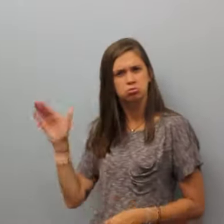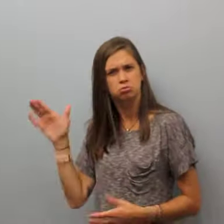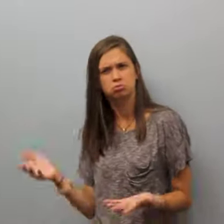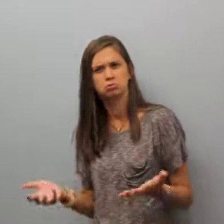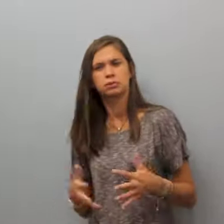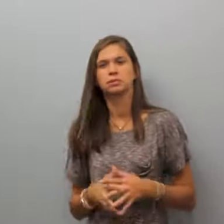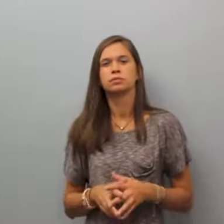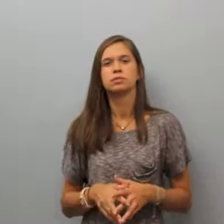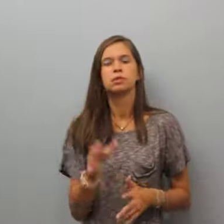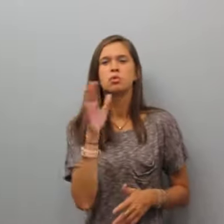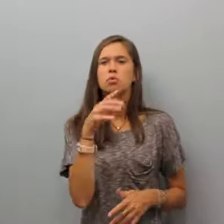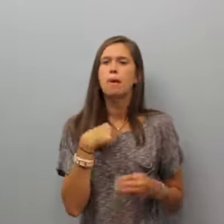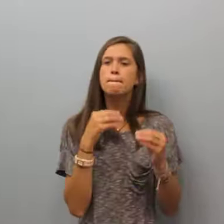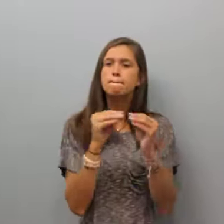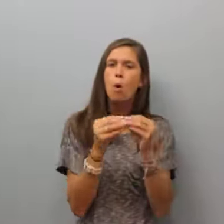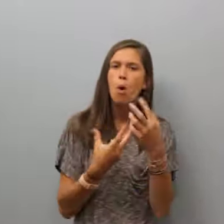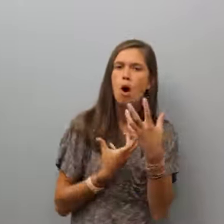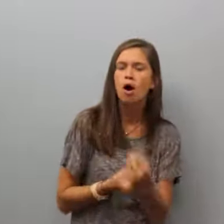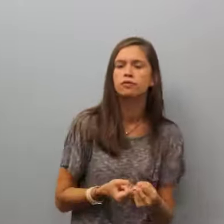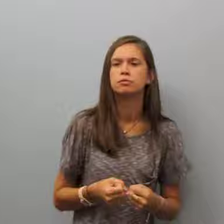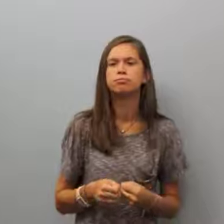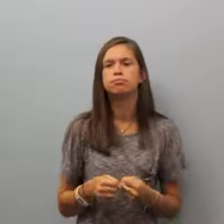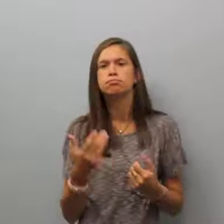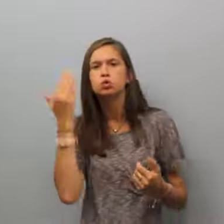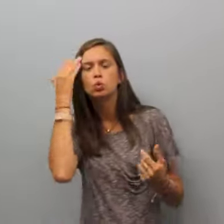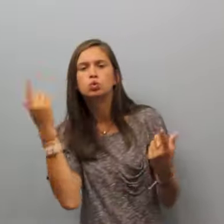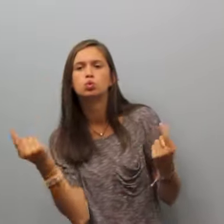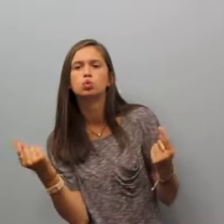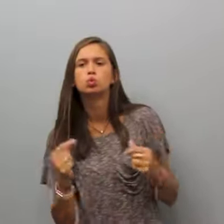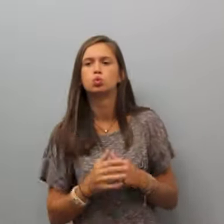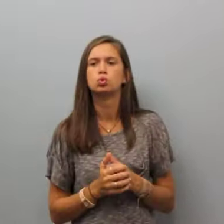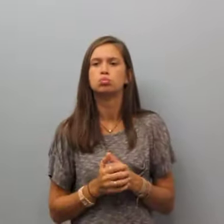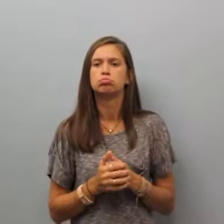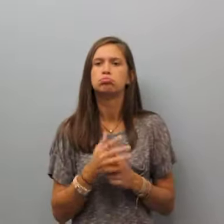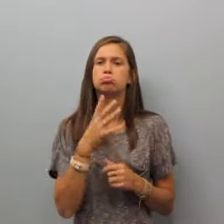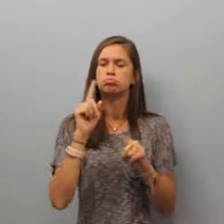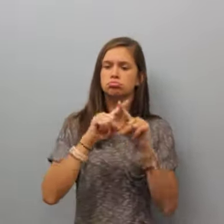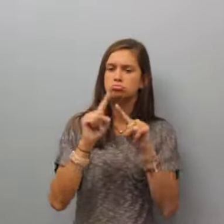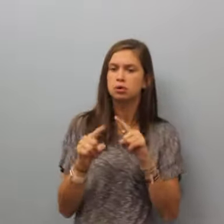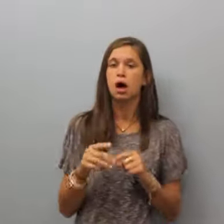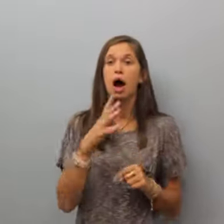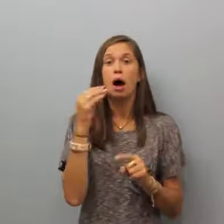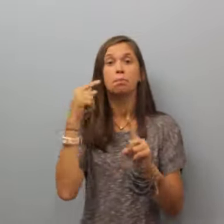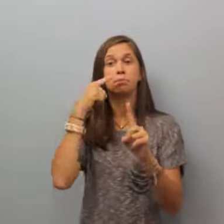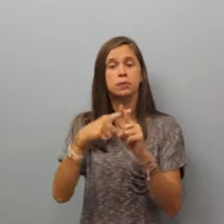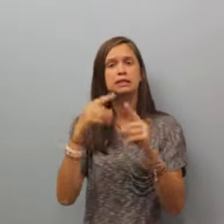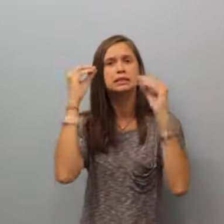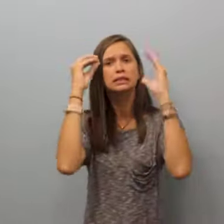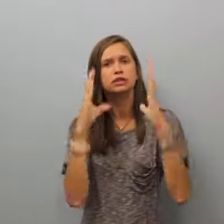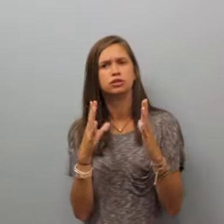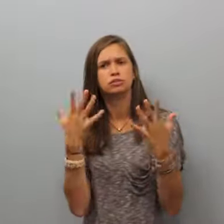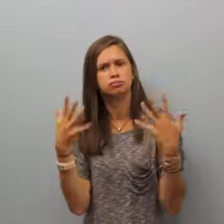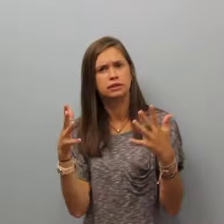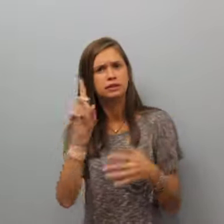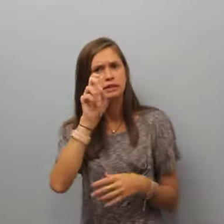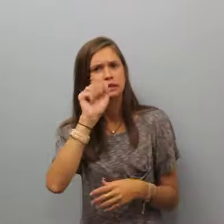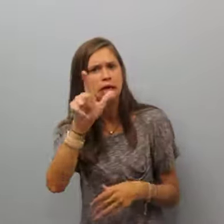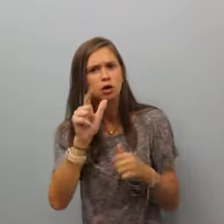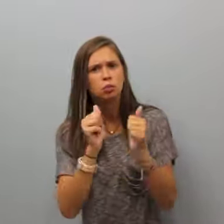all times. So, Victoria, how is your life influenced today from your time at the Learning Center? You know,